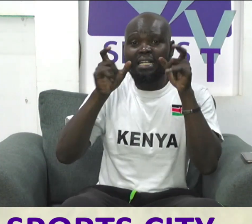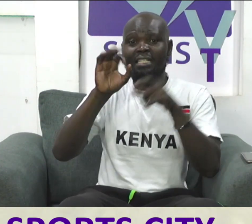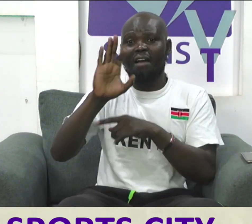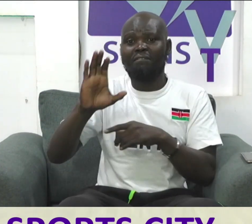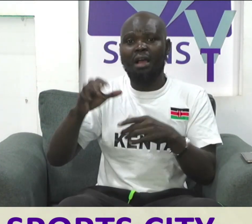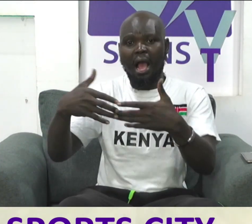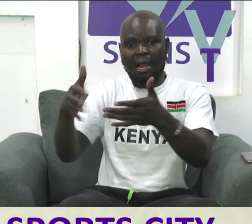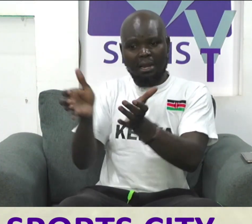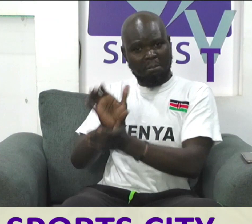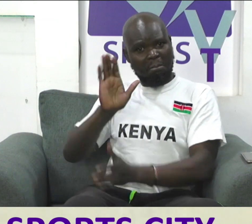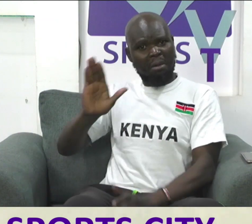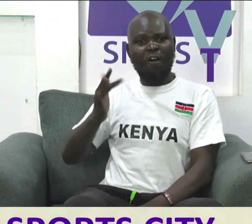thing over and over again.